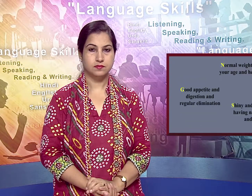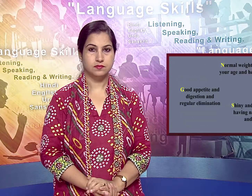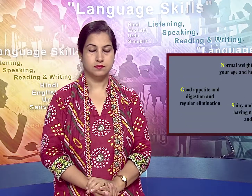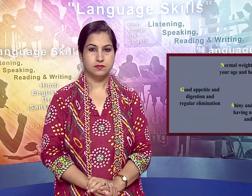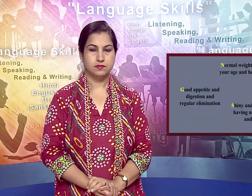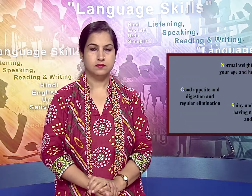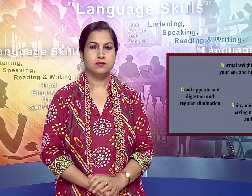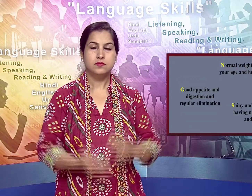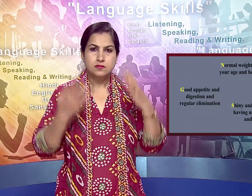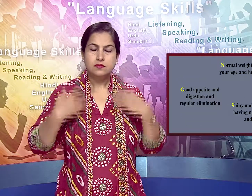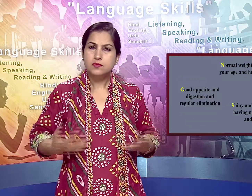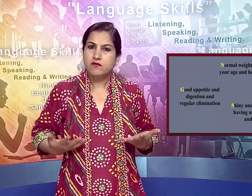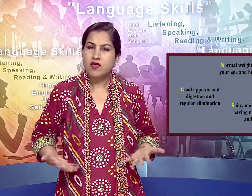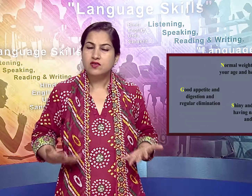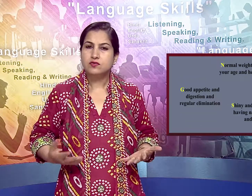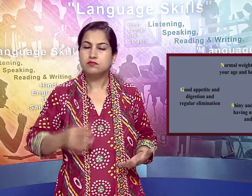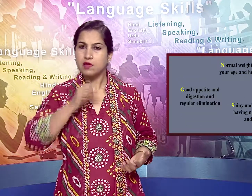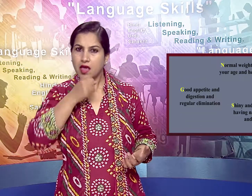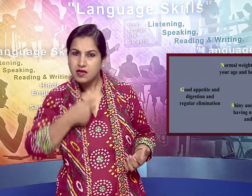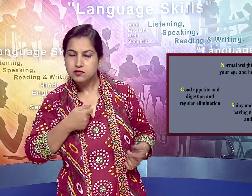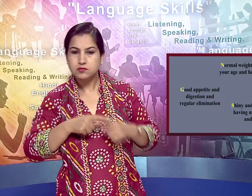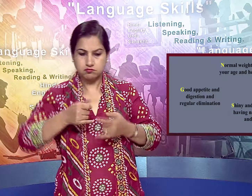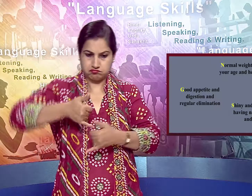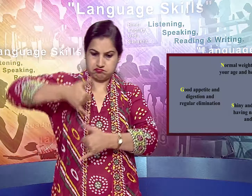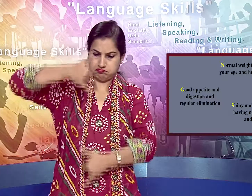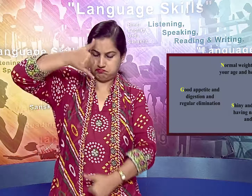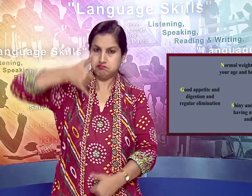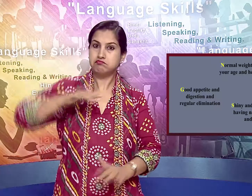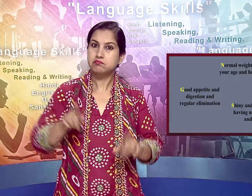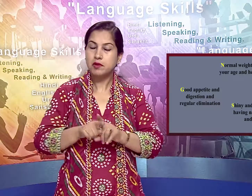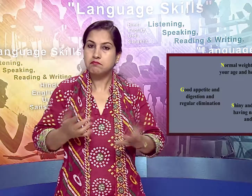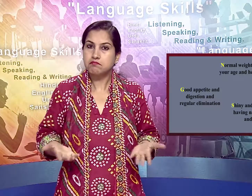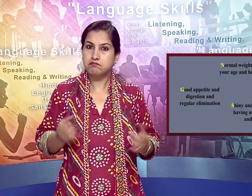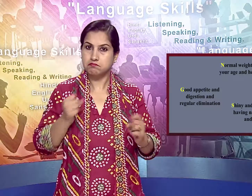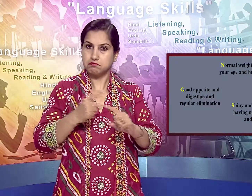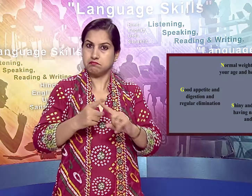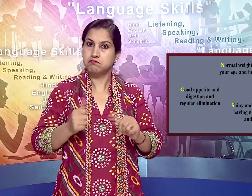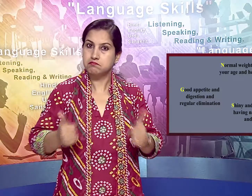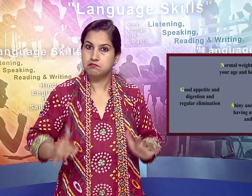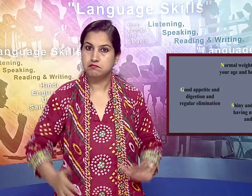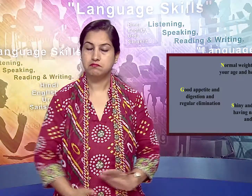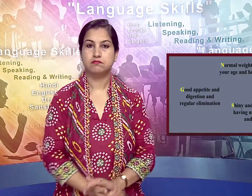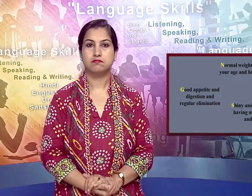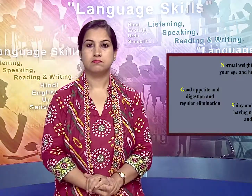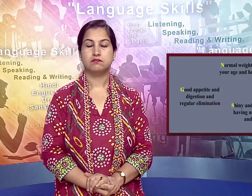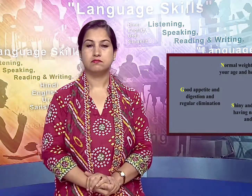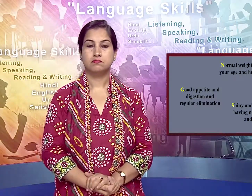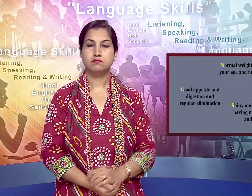normal weight for your age and height, good